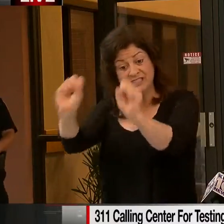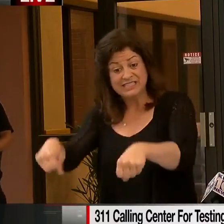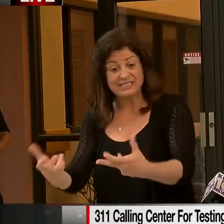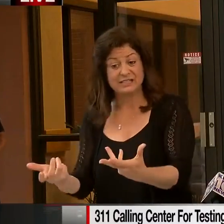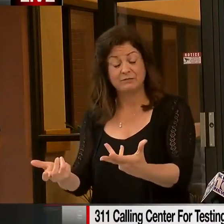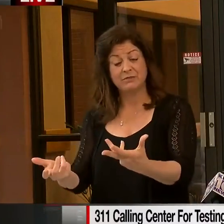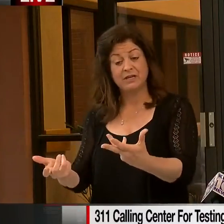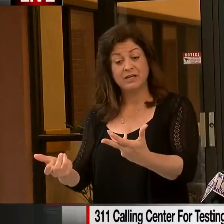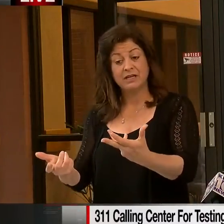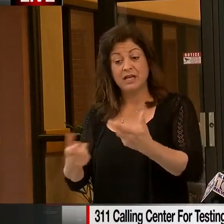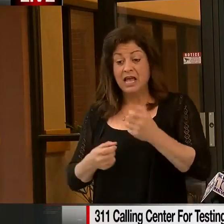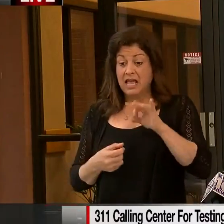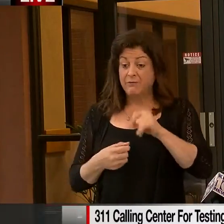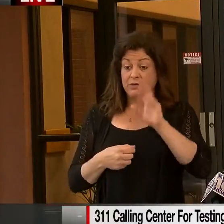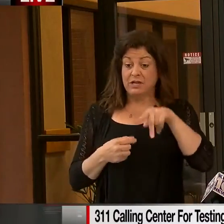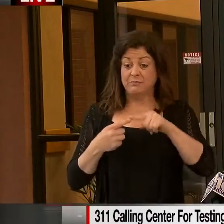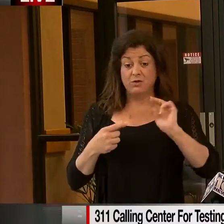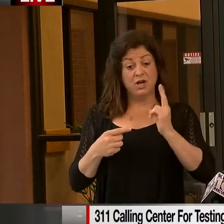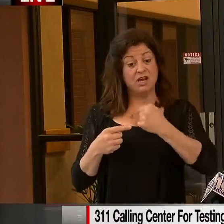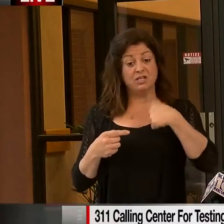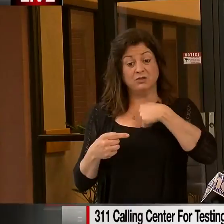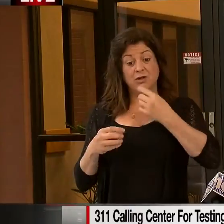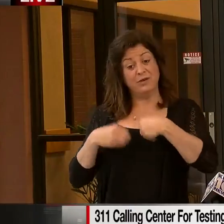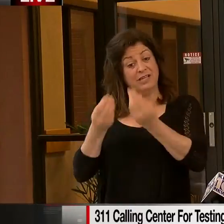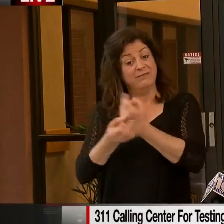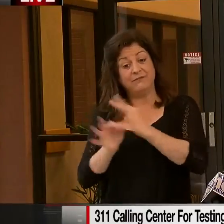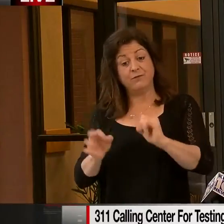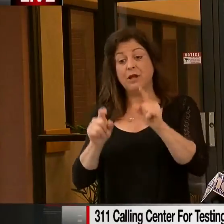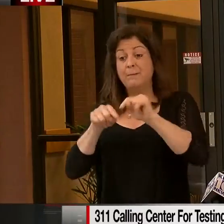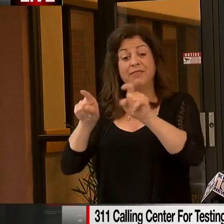us, we would gladly give these tests for free, but